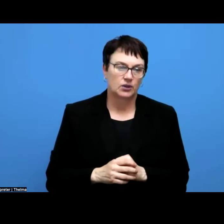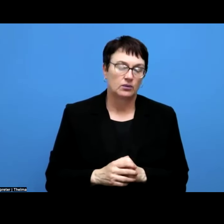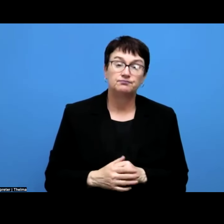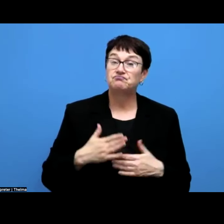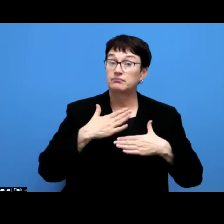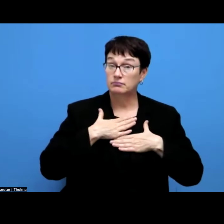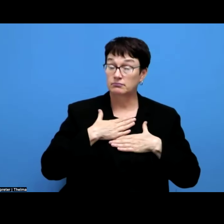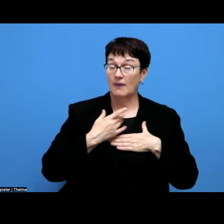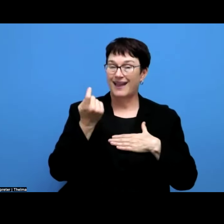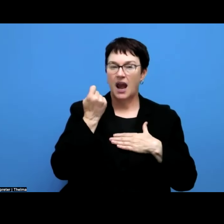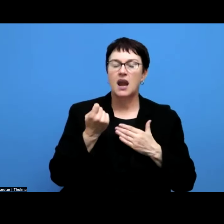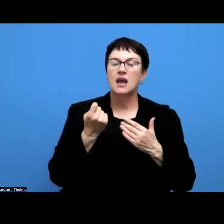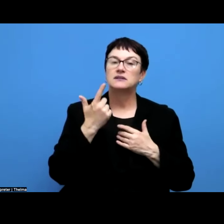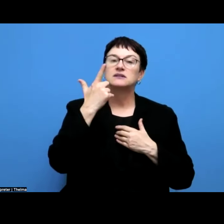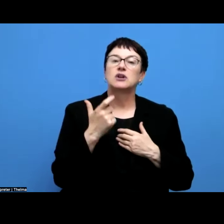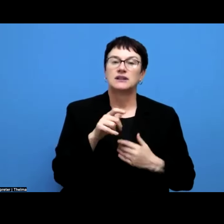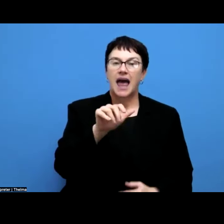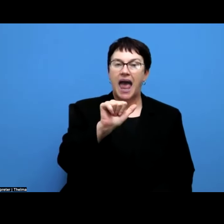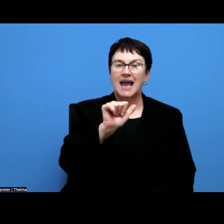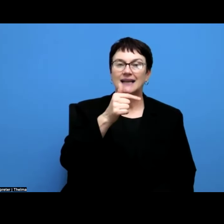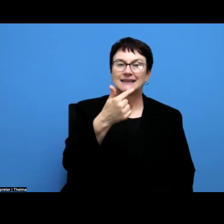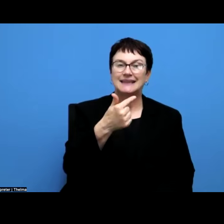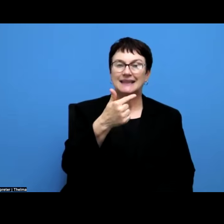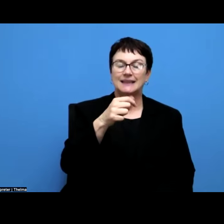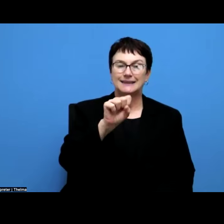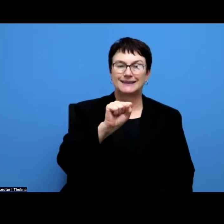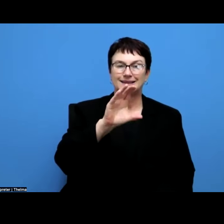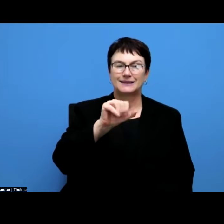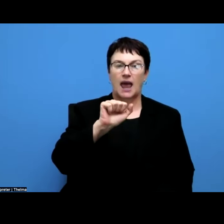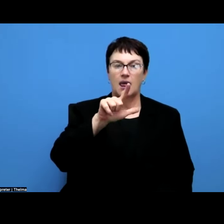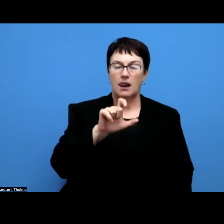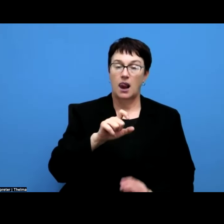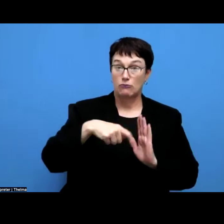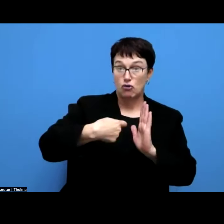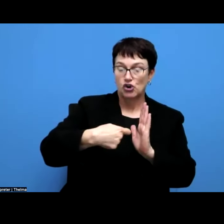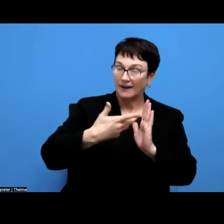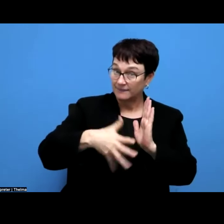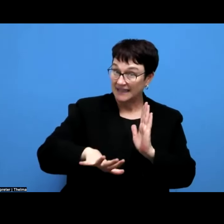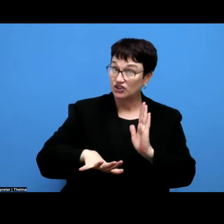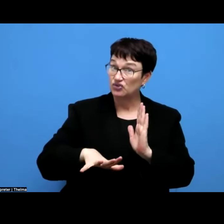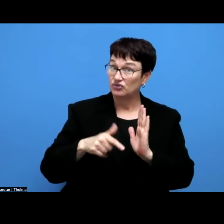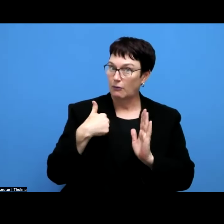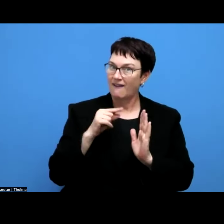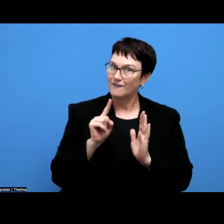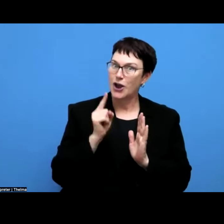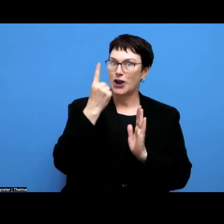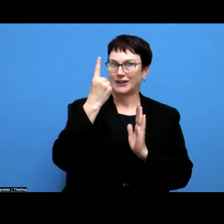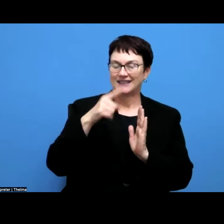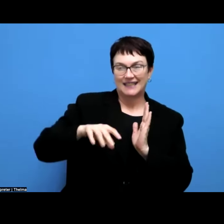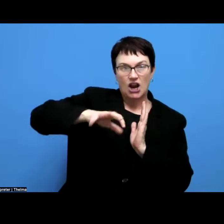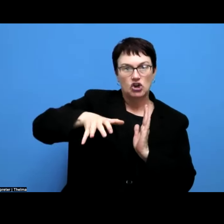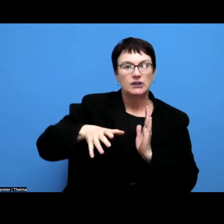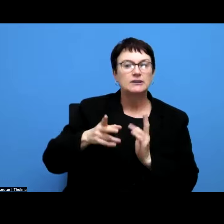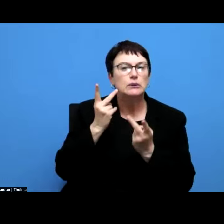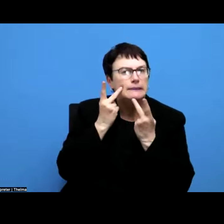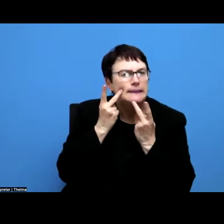were the pioneer country after having developed a disability assessment and